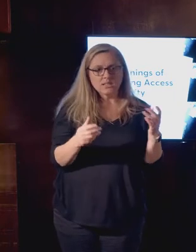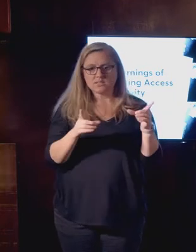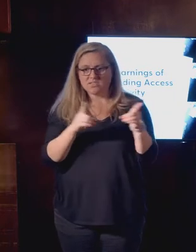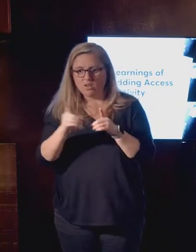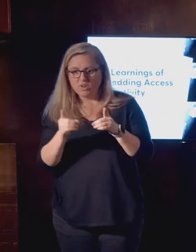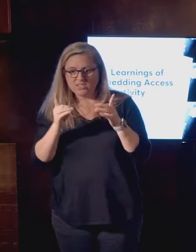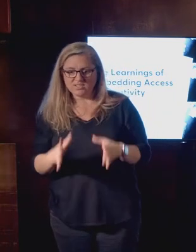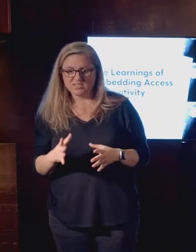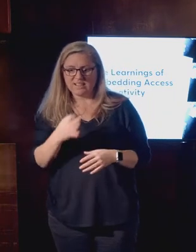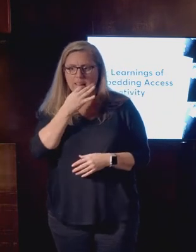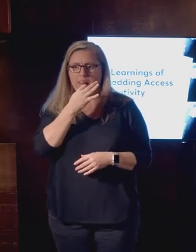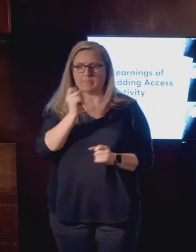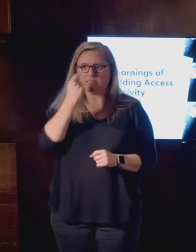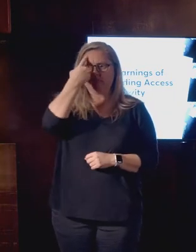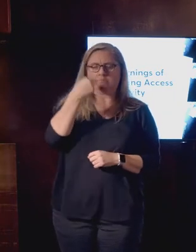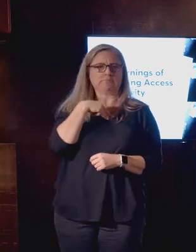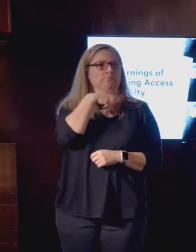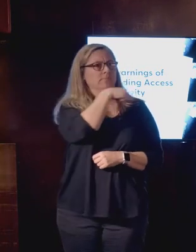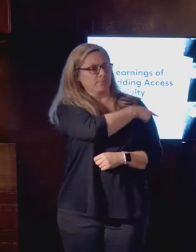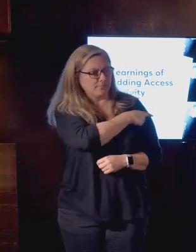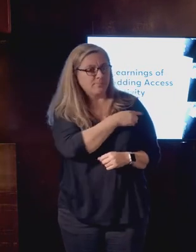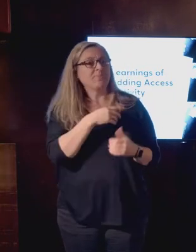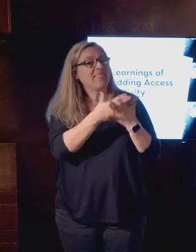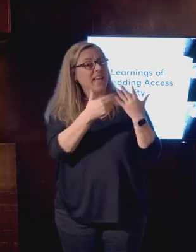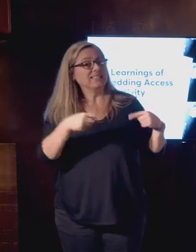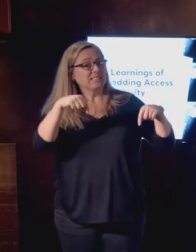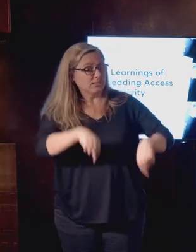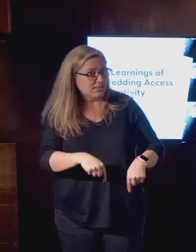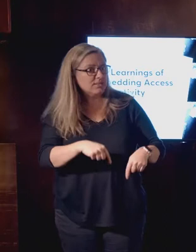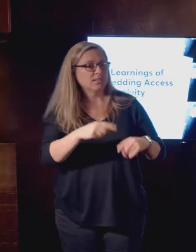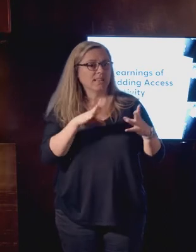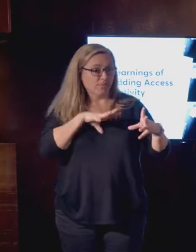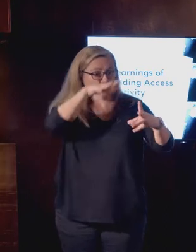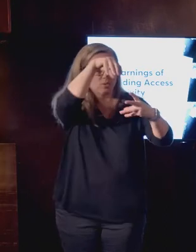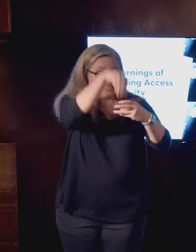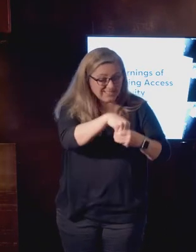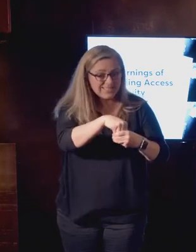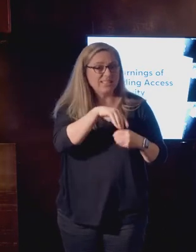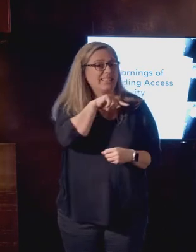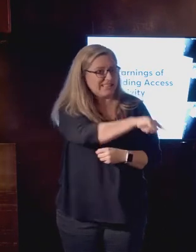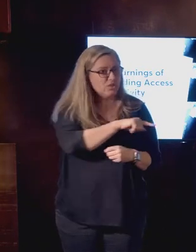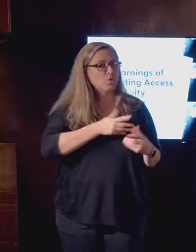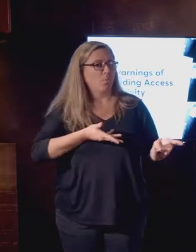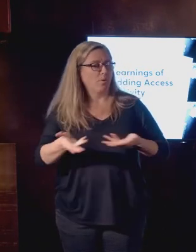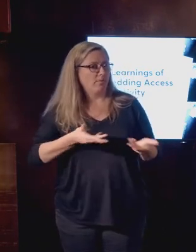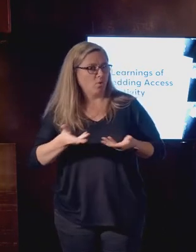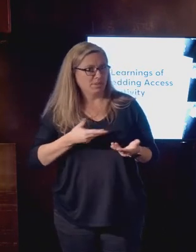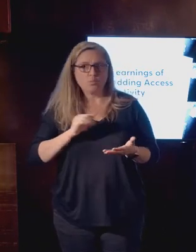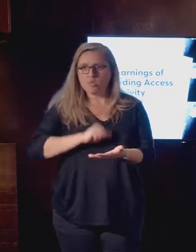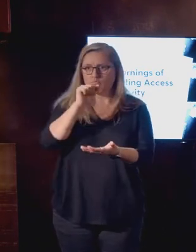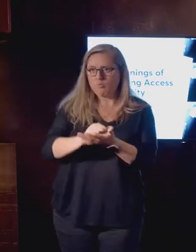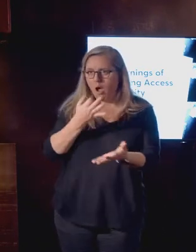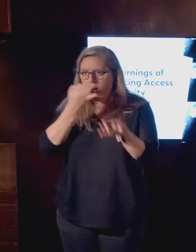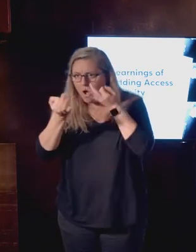So these artists we've got on stage today really show that embedding access can be done, and that with the right consultation and